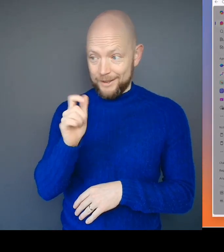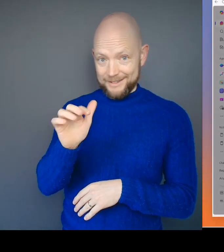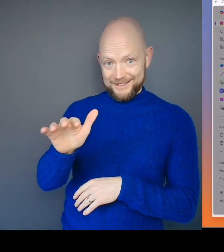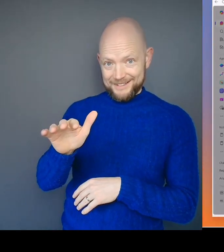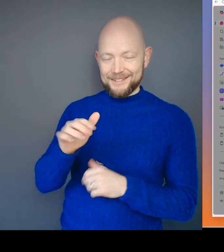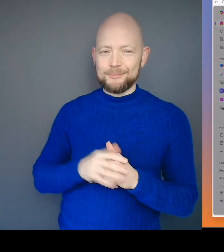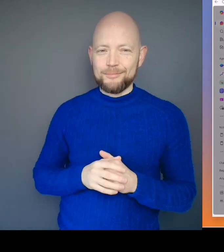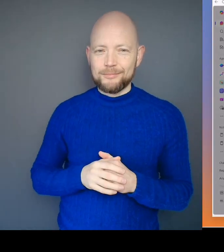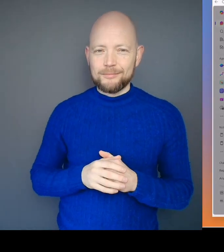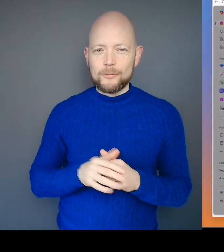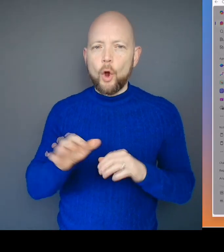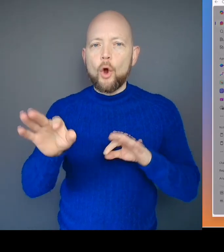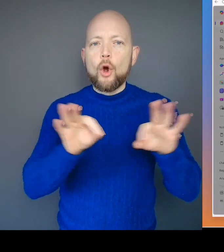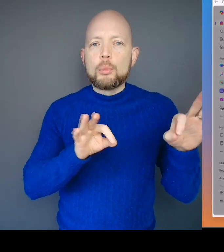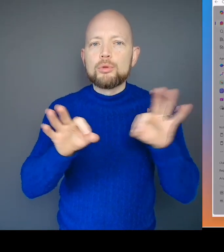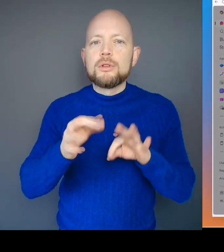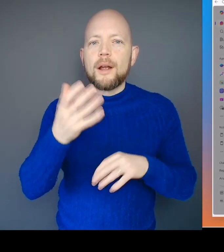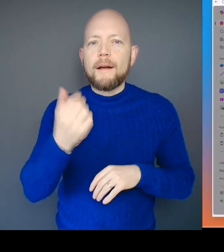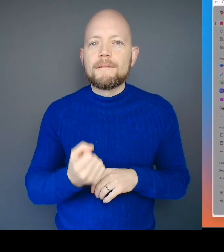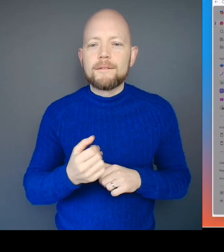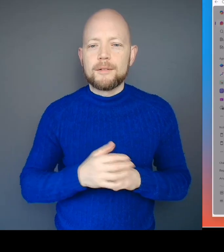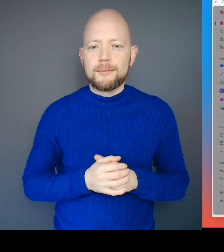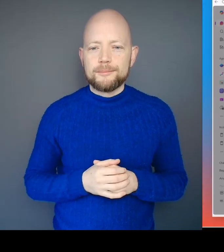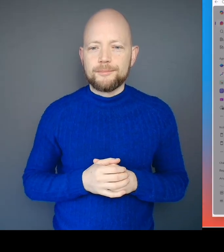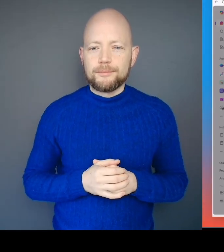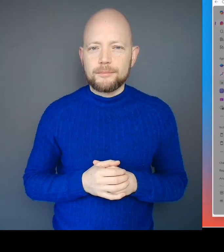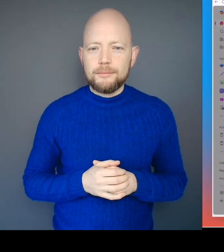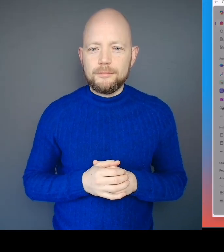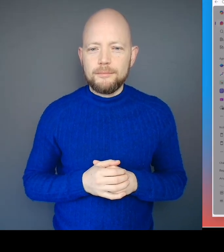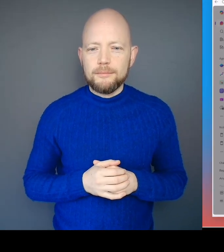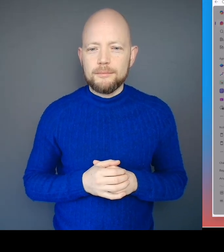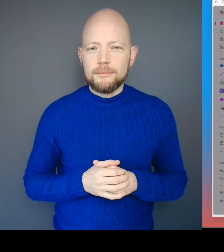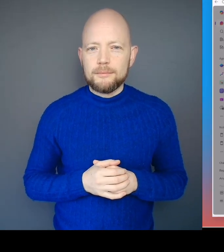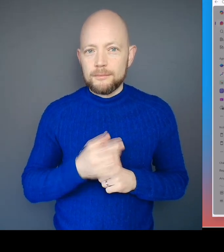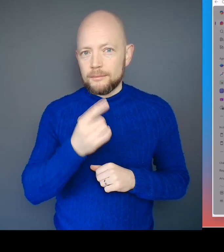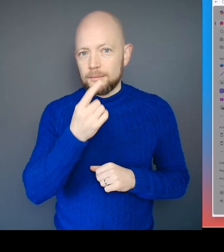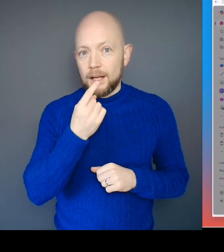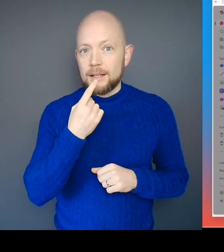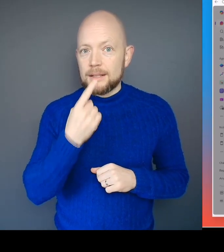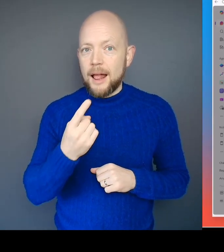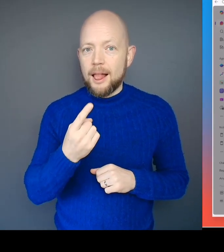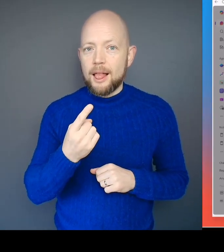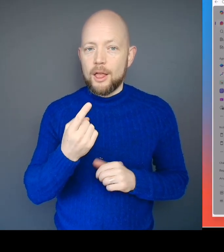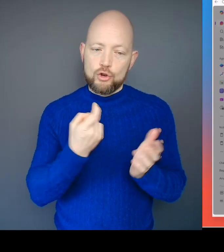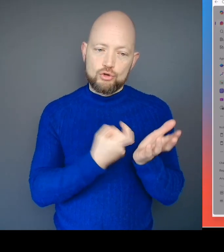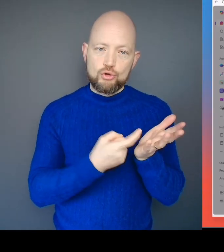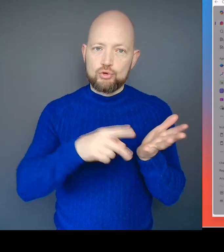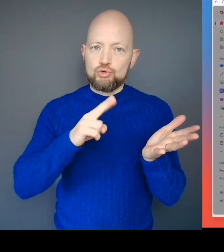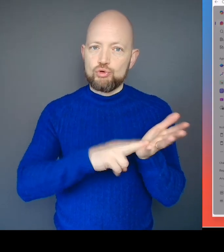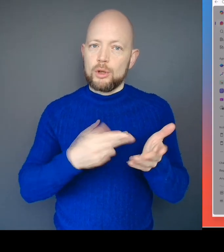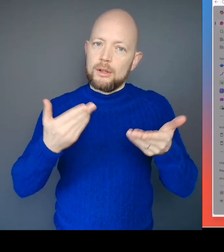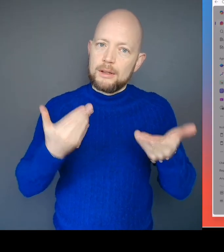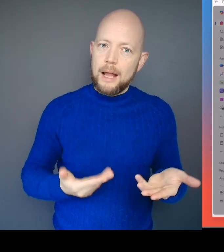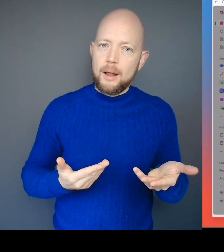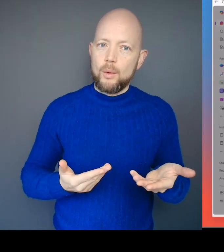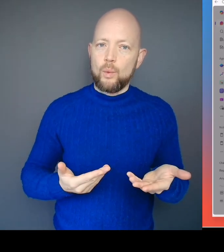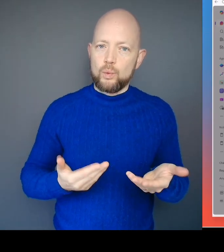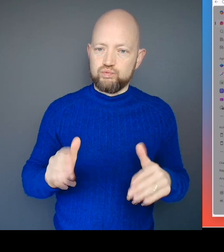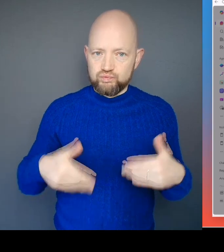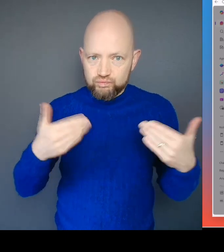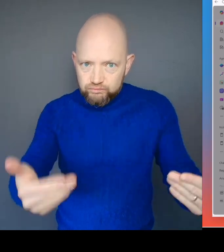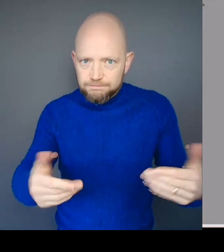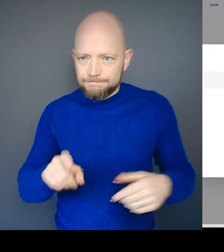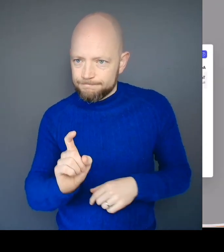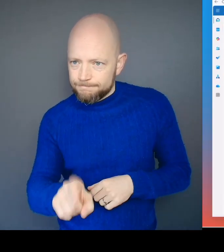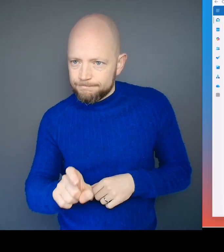you've created. Now you've got options here, including forcing it to run now so that you can see the results immediately if you don't want to wait for